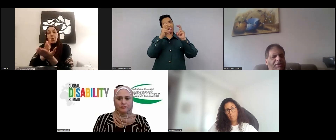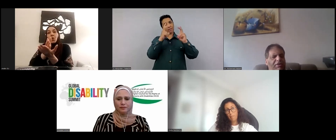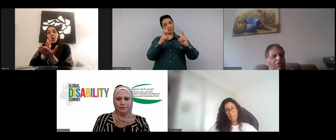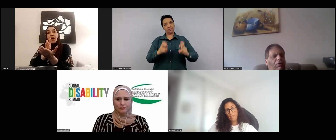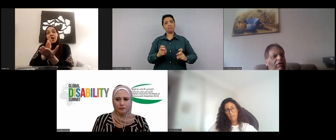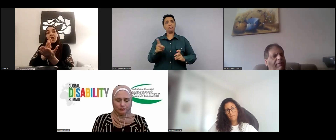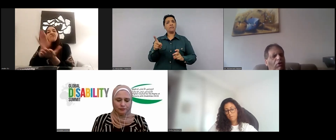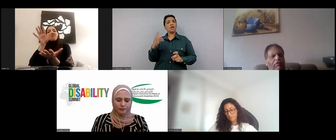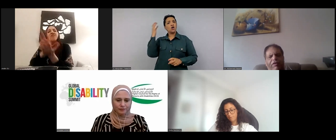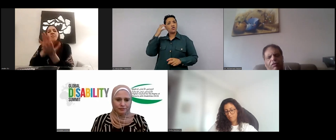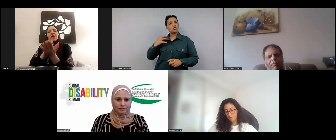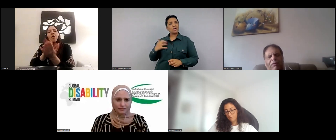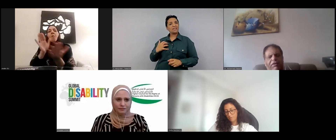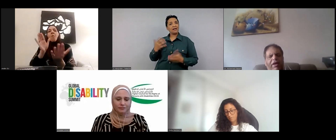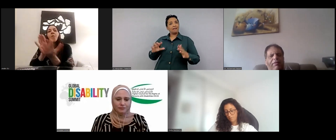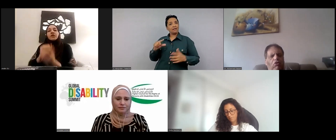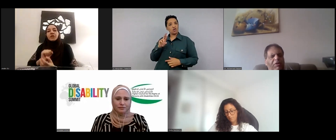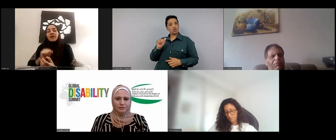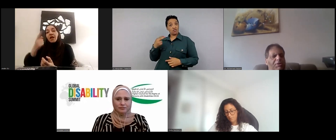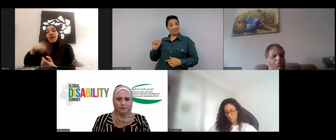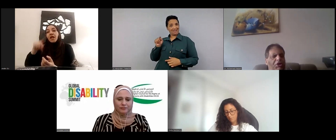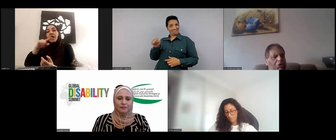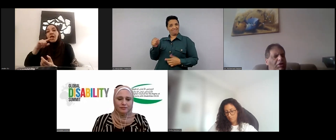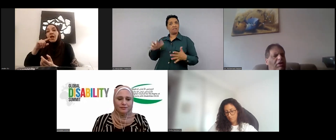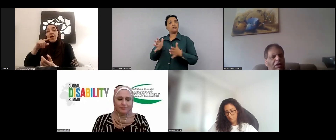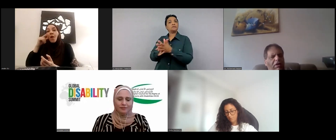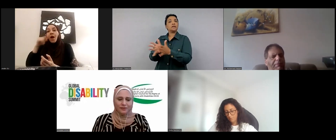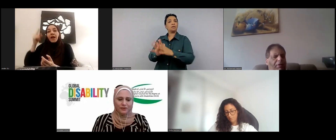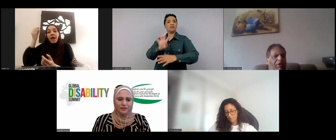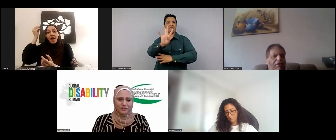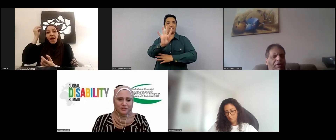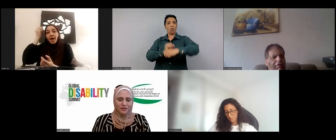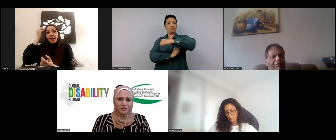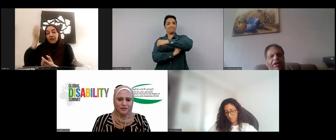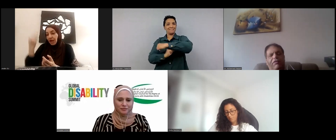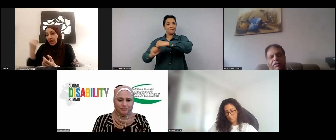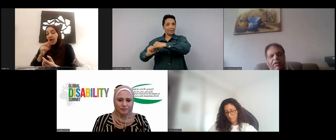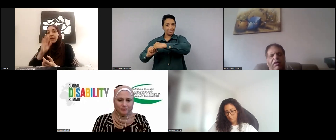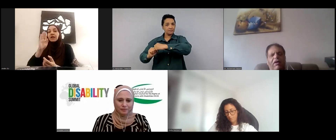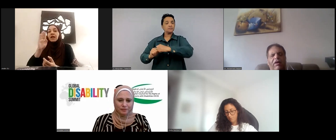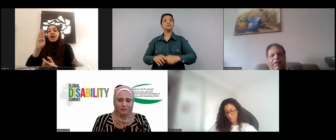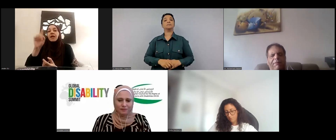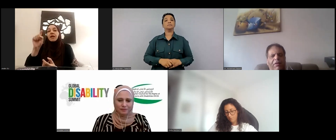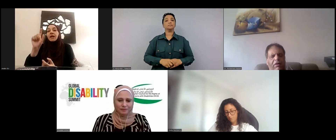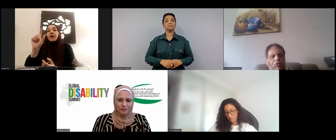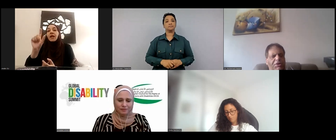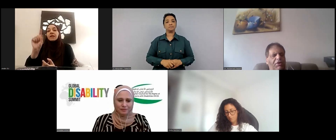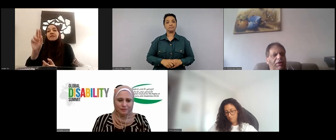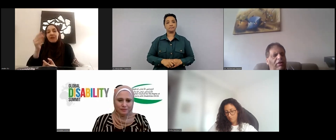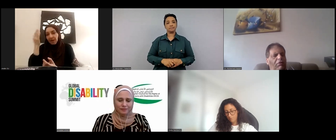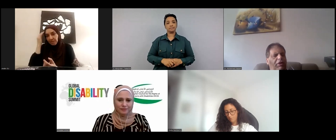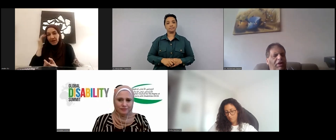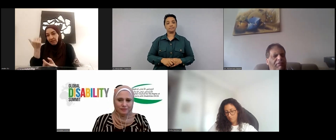gave us now overview about it, and the commitments which my friend